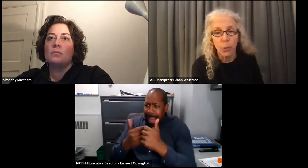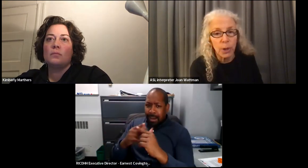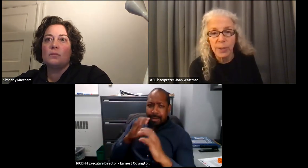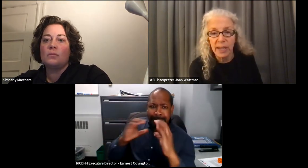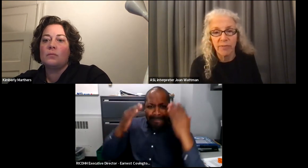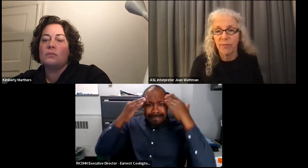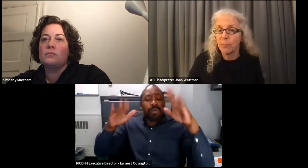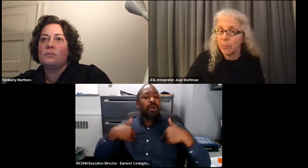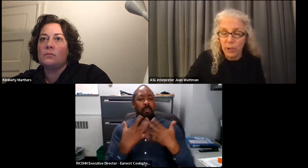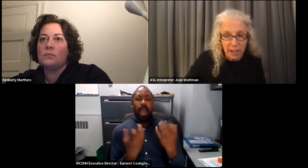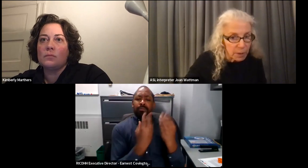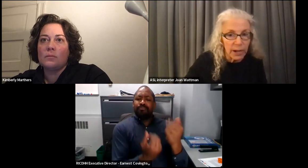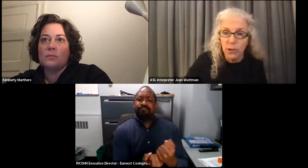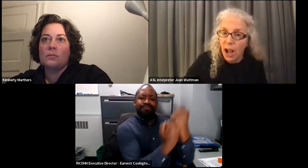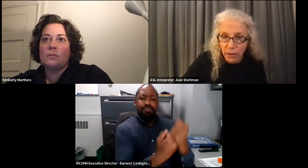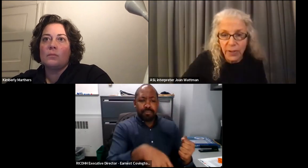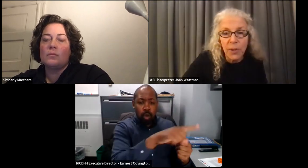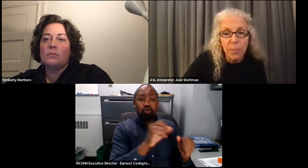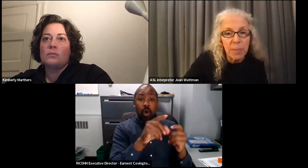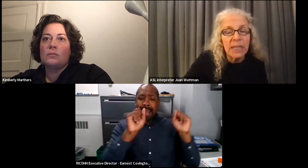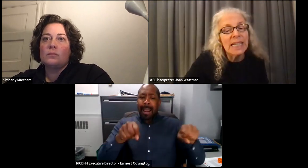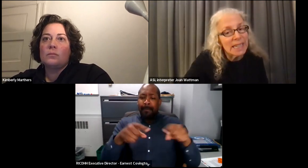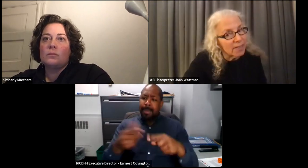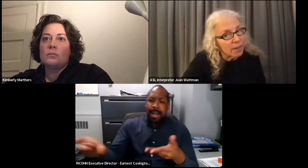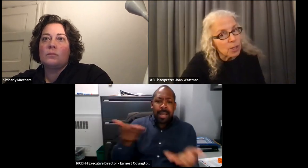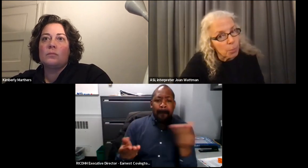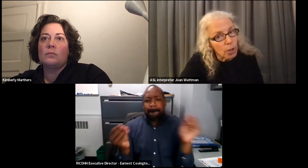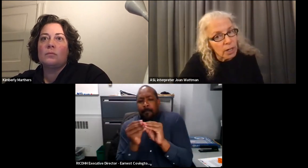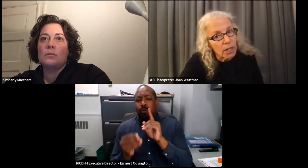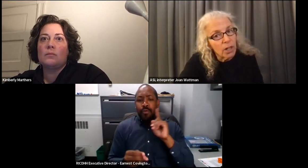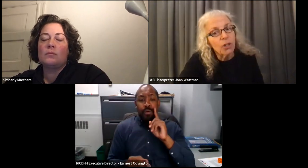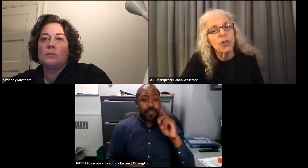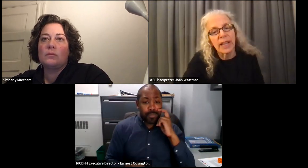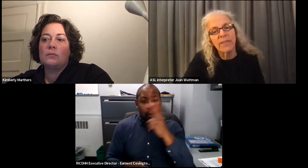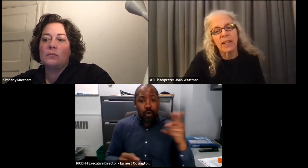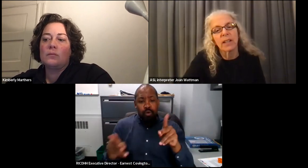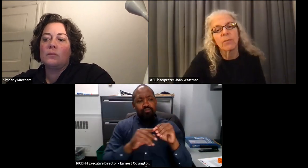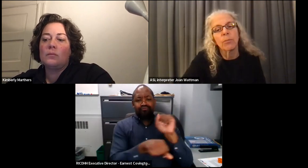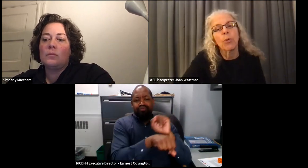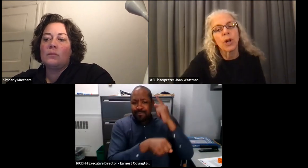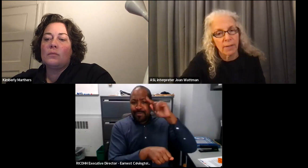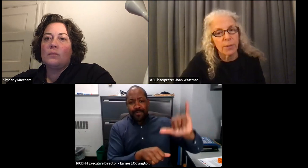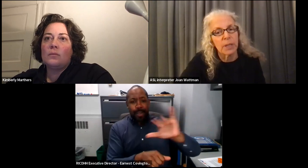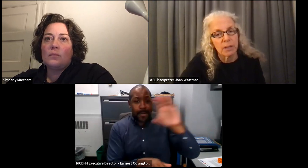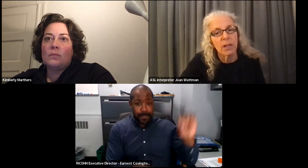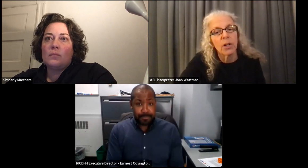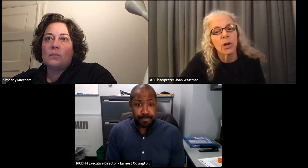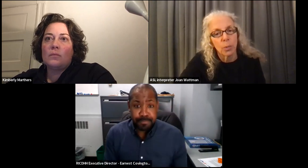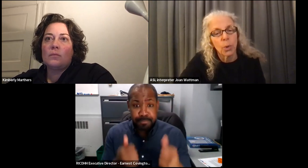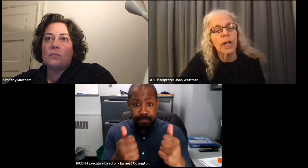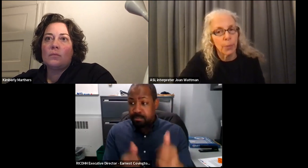about how to work with deaf or deafblind or hard of hearing people, to give them support so that they feel more